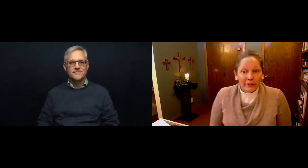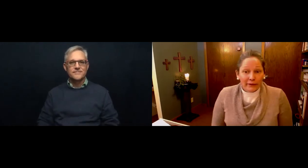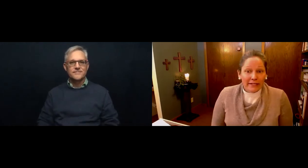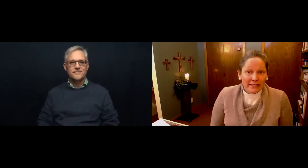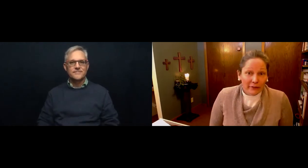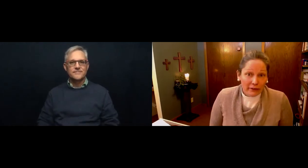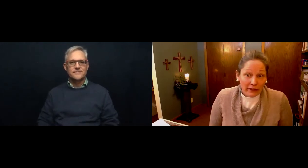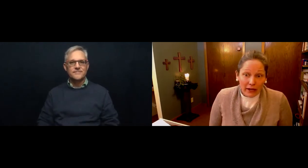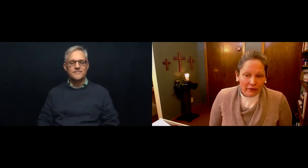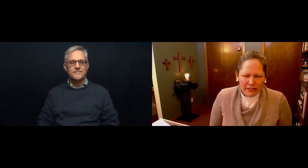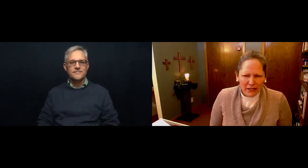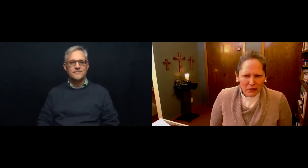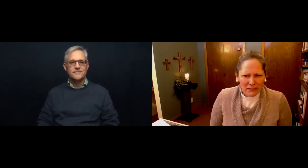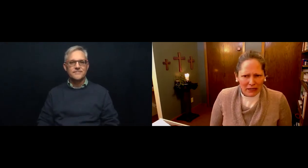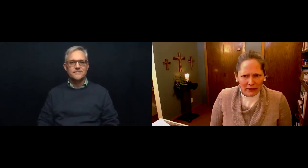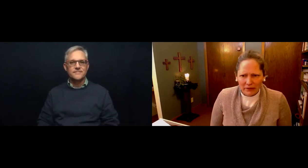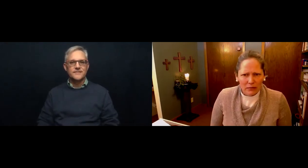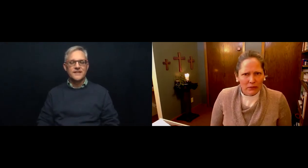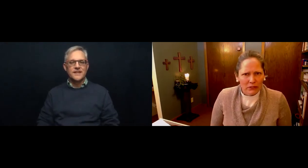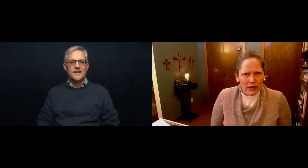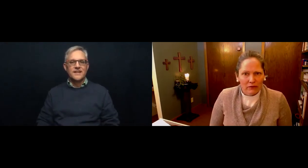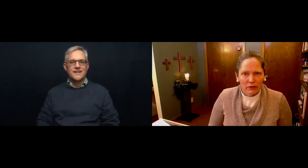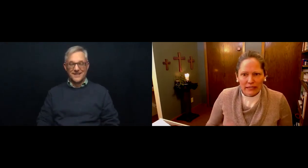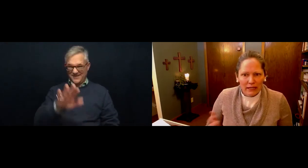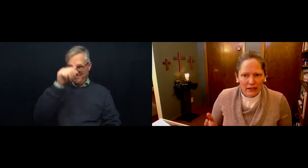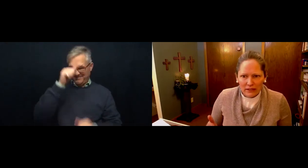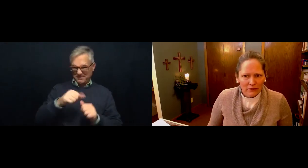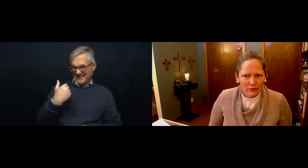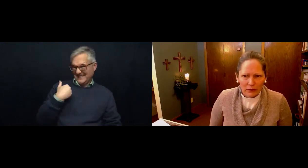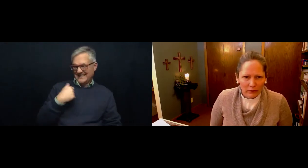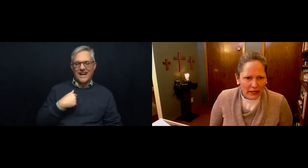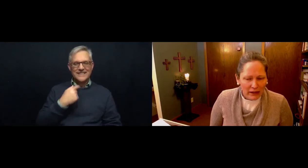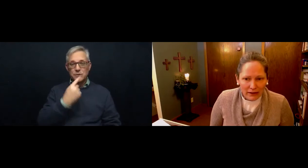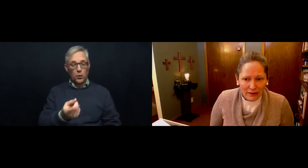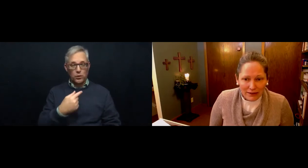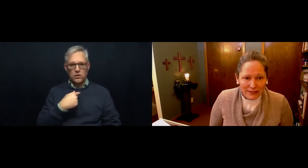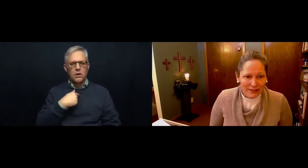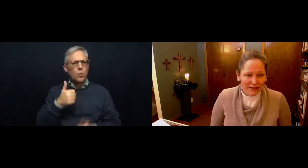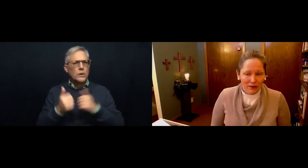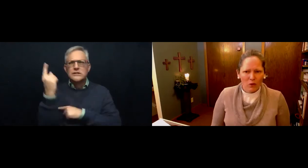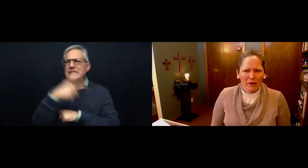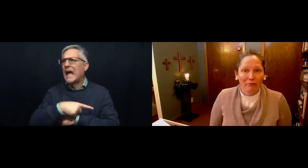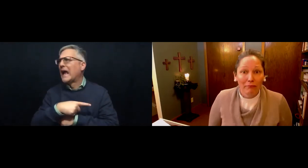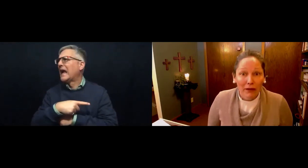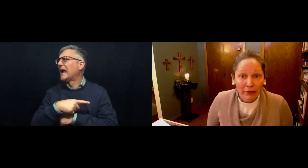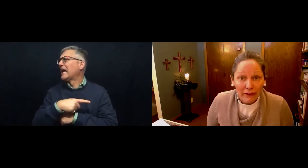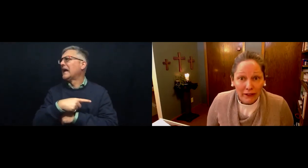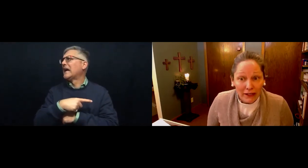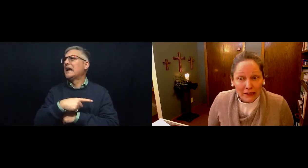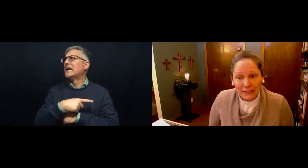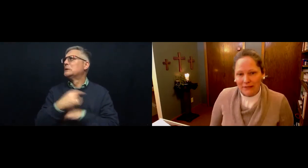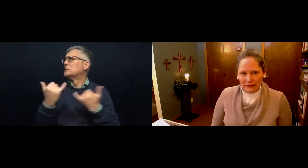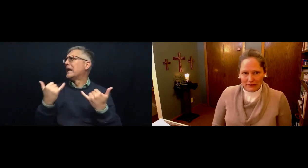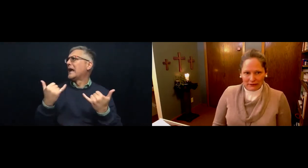So, you know, I said earlier, I have a terrible time right now keeping track of what day it is or what week it is, what month